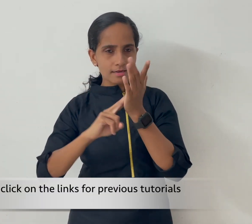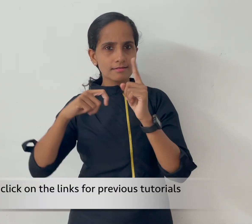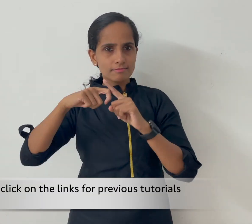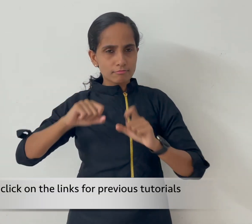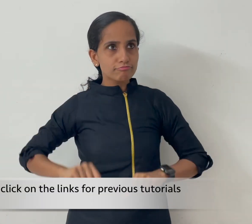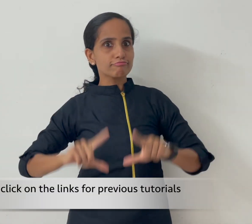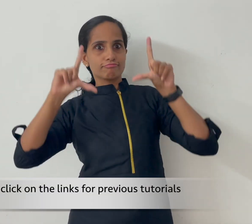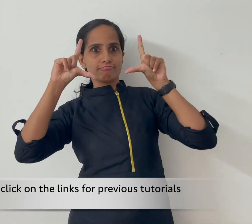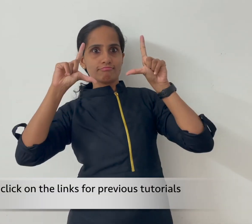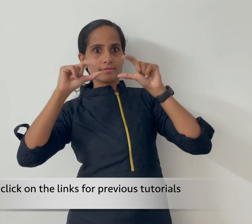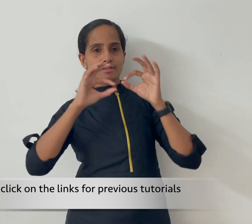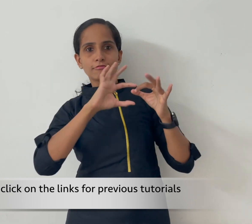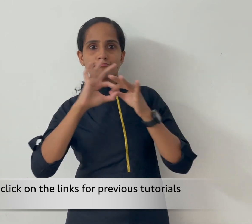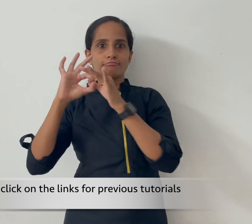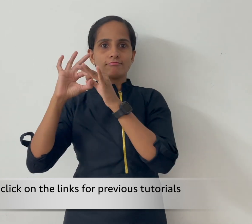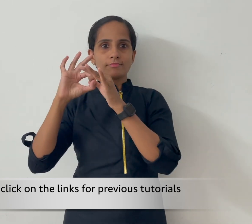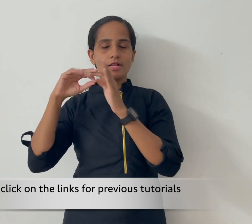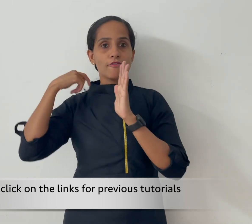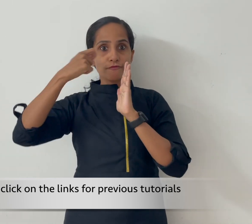links for previous tutorials.